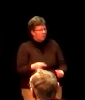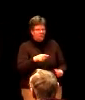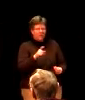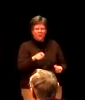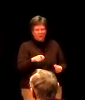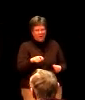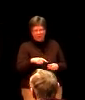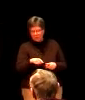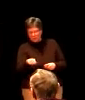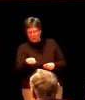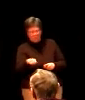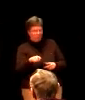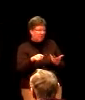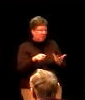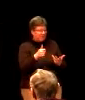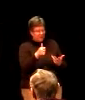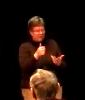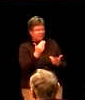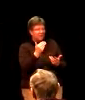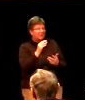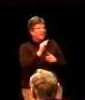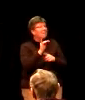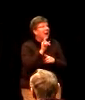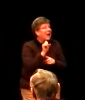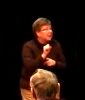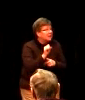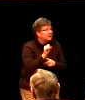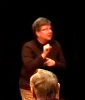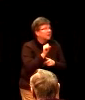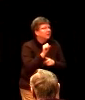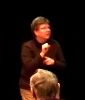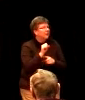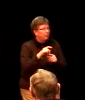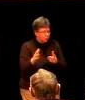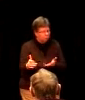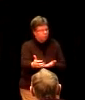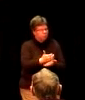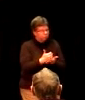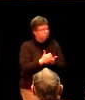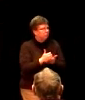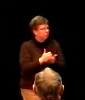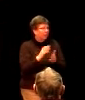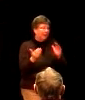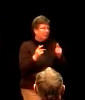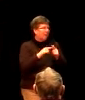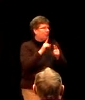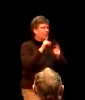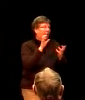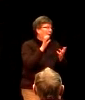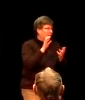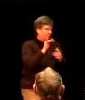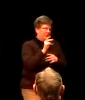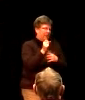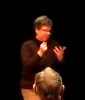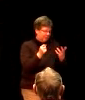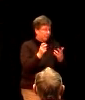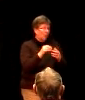go 10 or 15 miles to get them, as opposed to a couple of hundred as they had been before, or just lose them